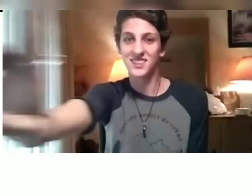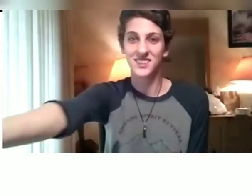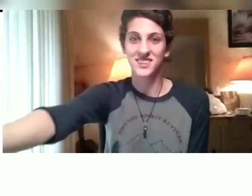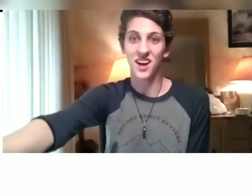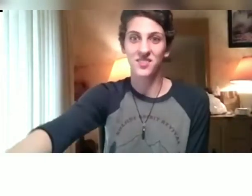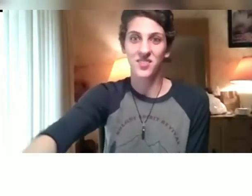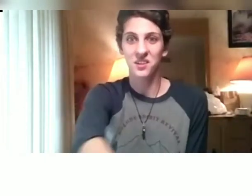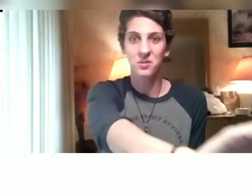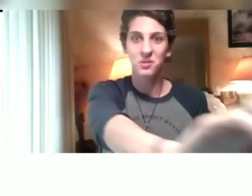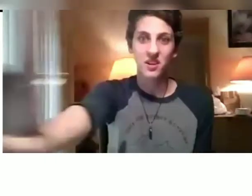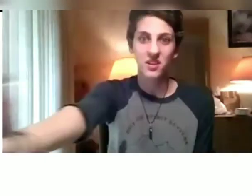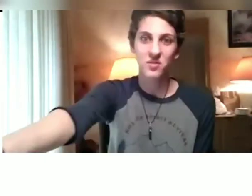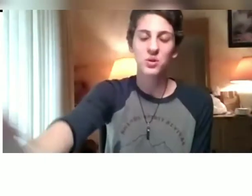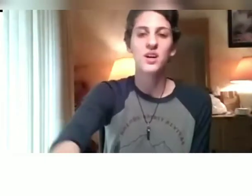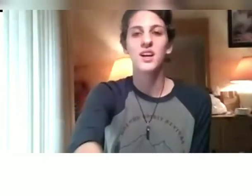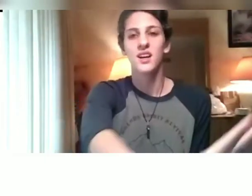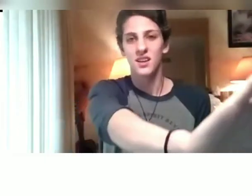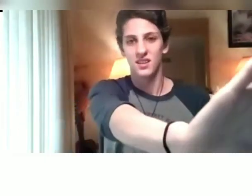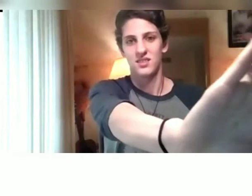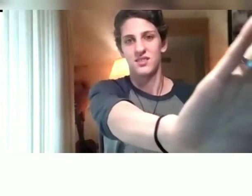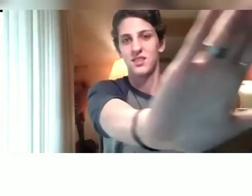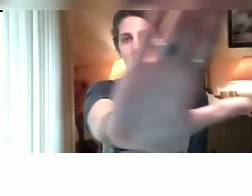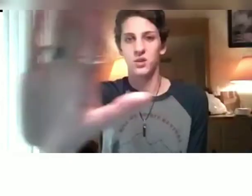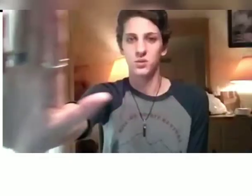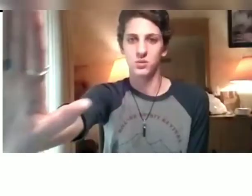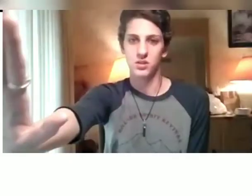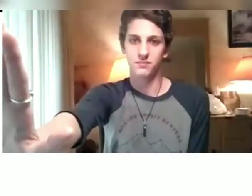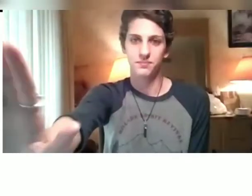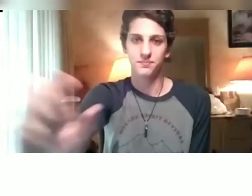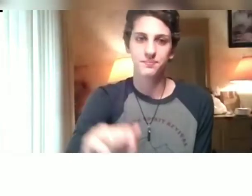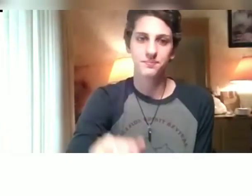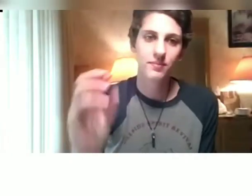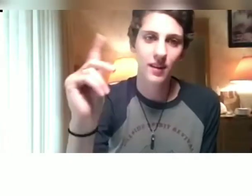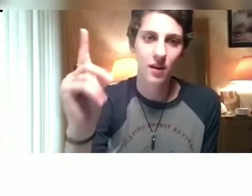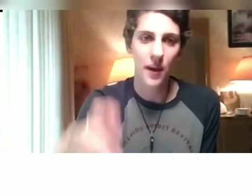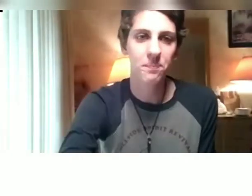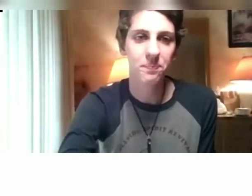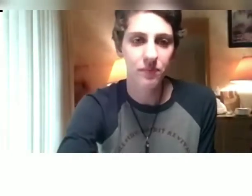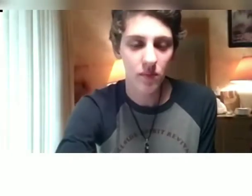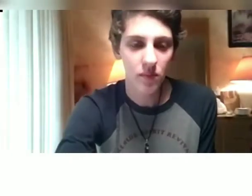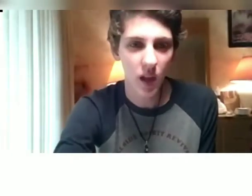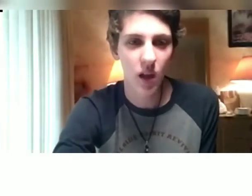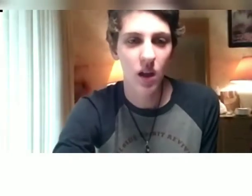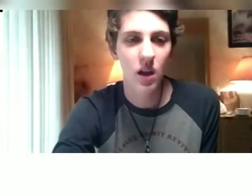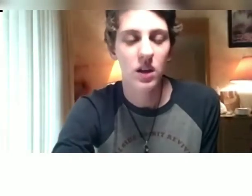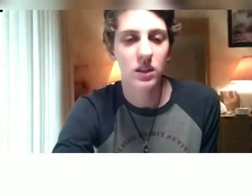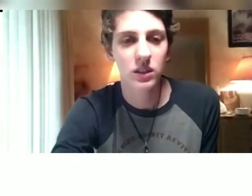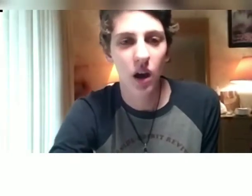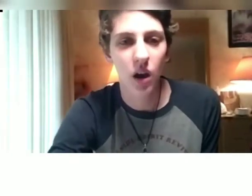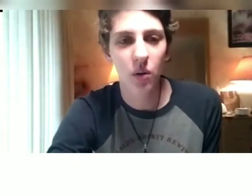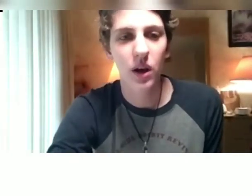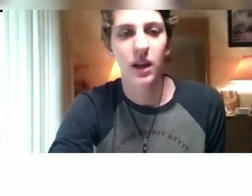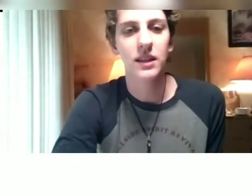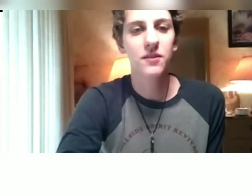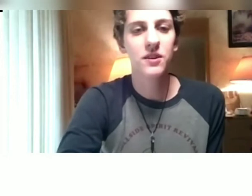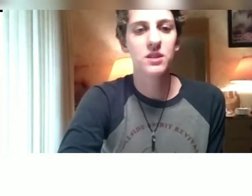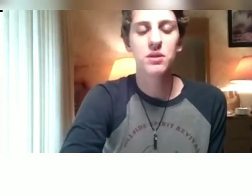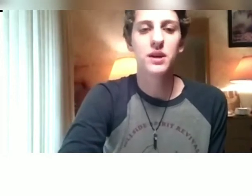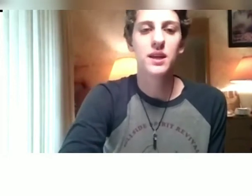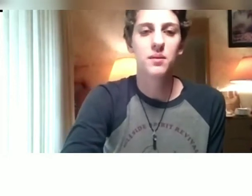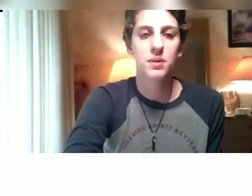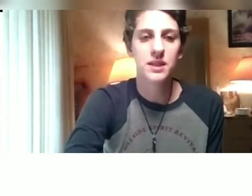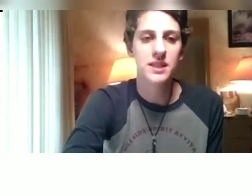this is not the video you were looking for. Yours. Okay. So the difference